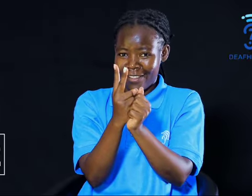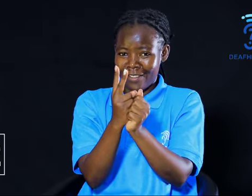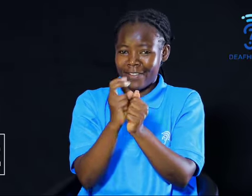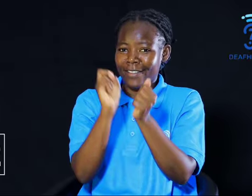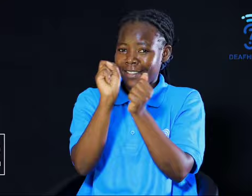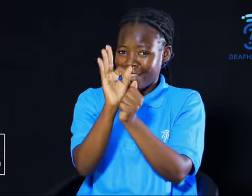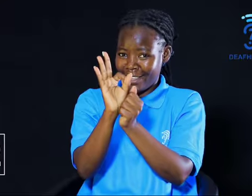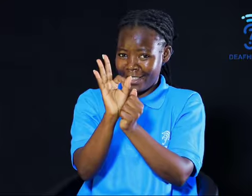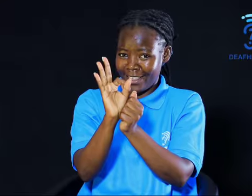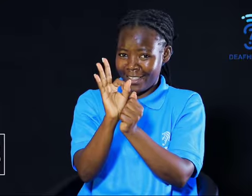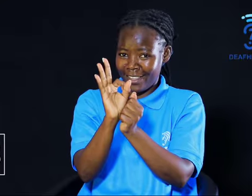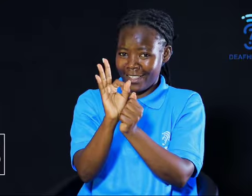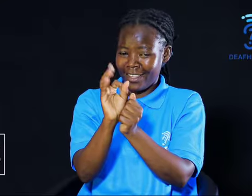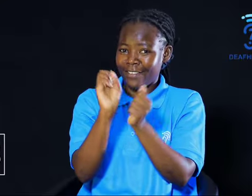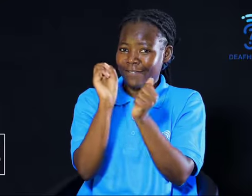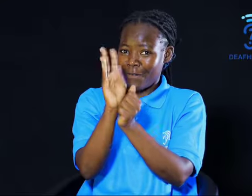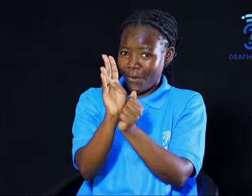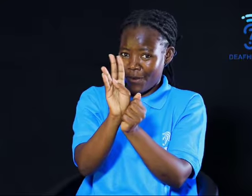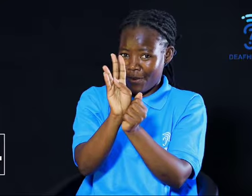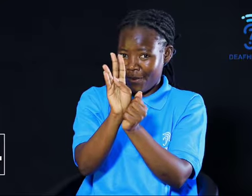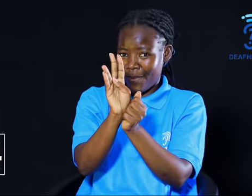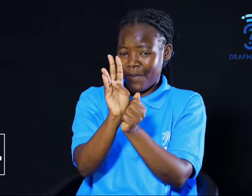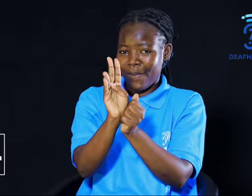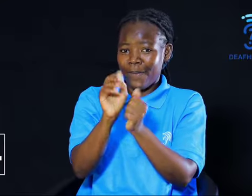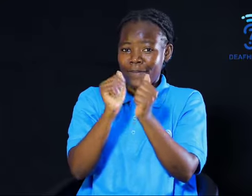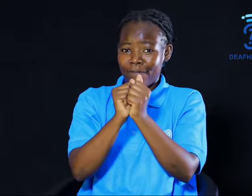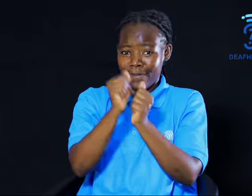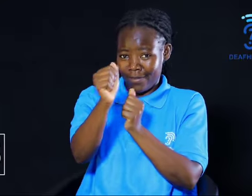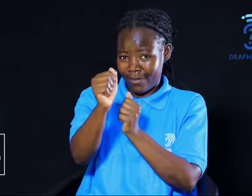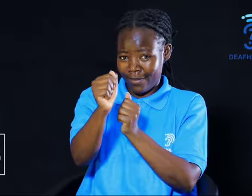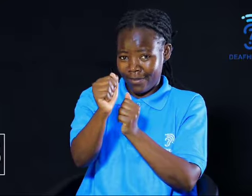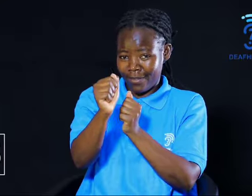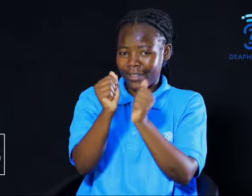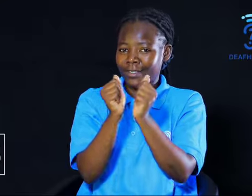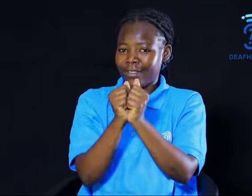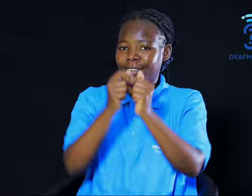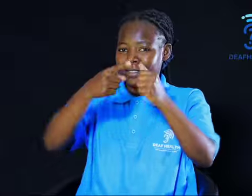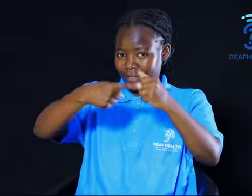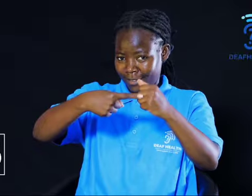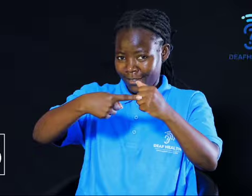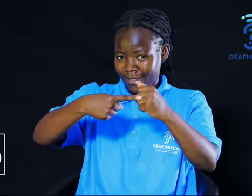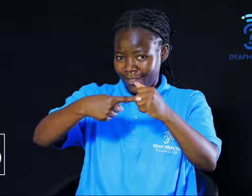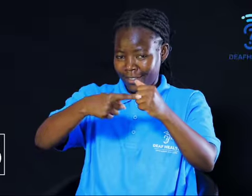12, 13, 14, 15,